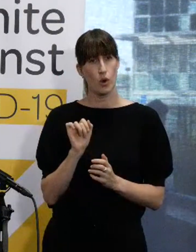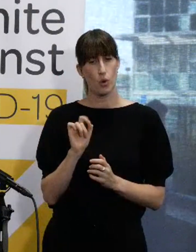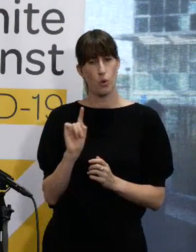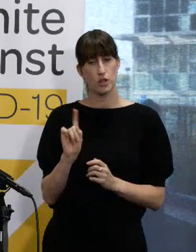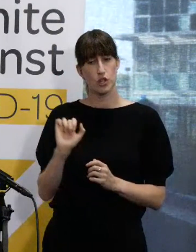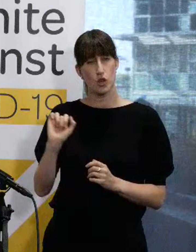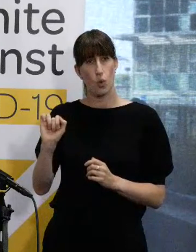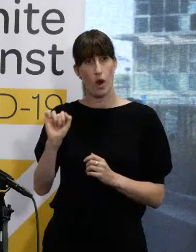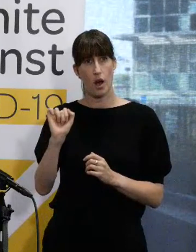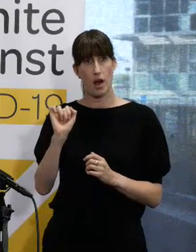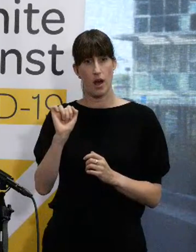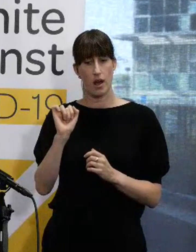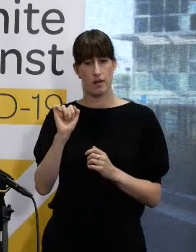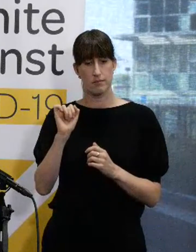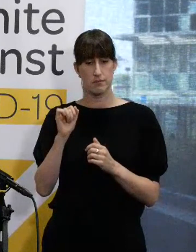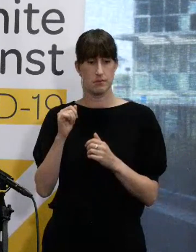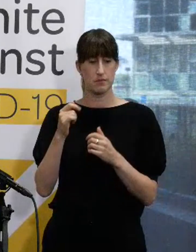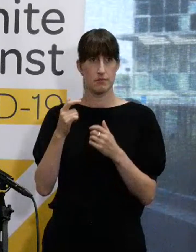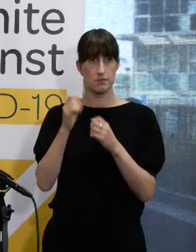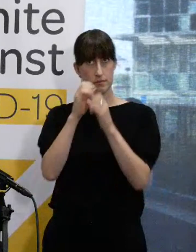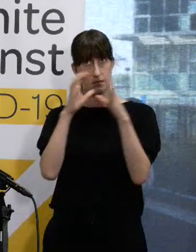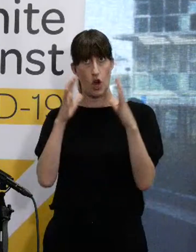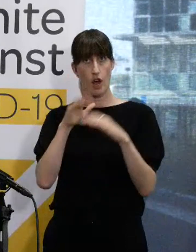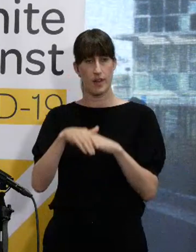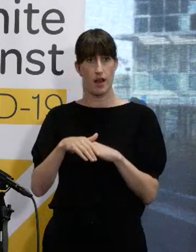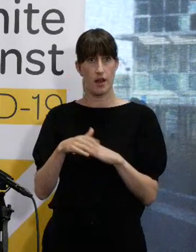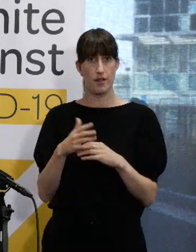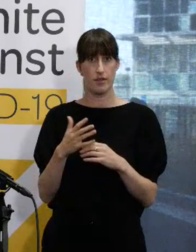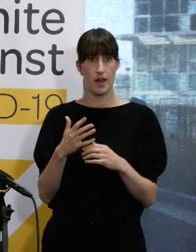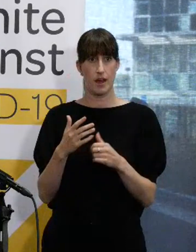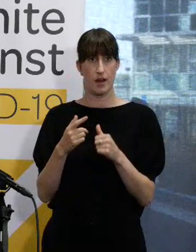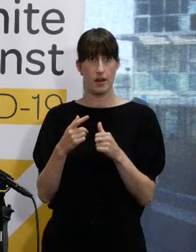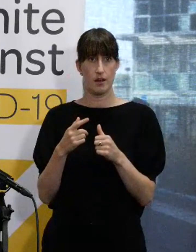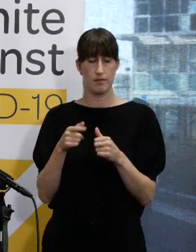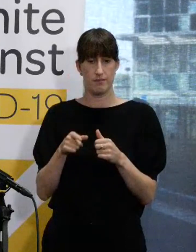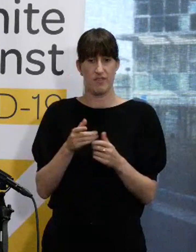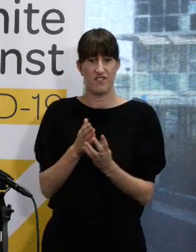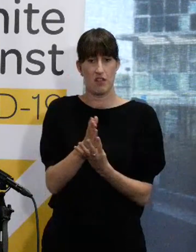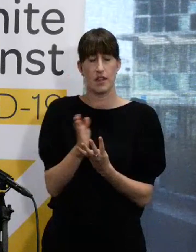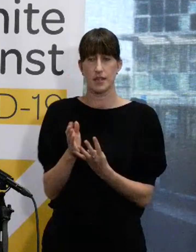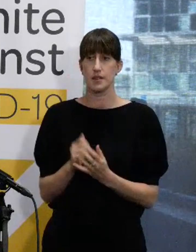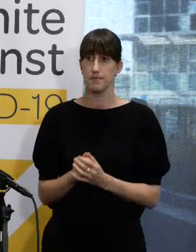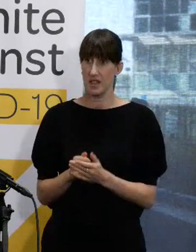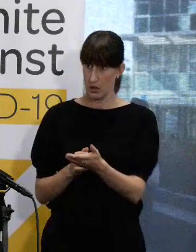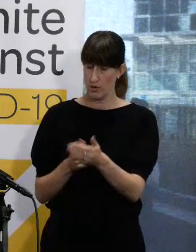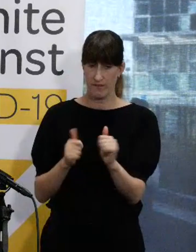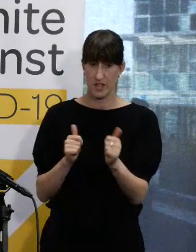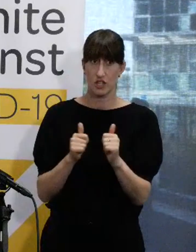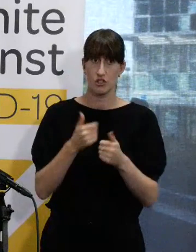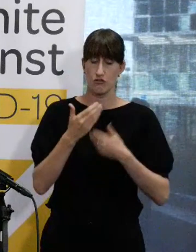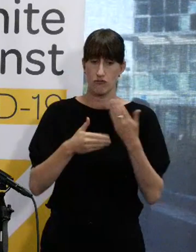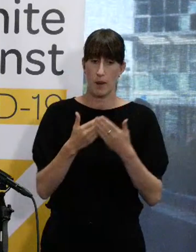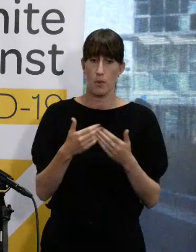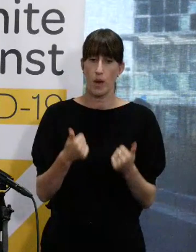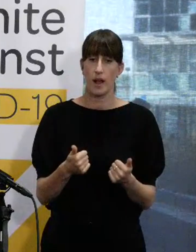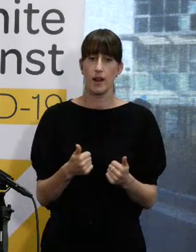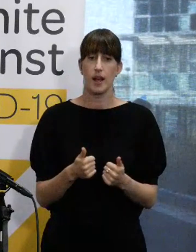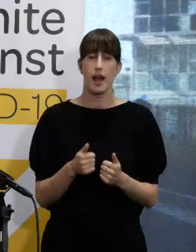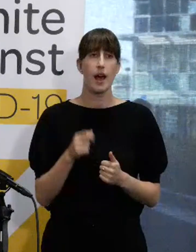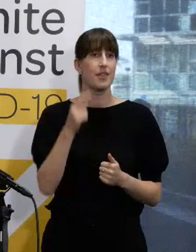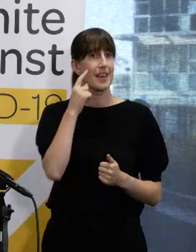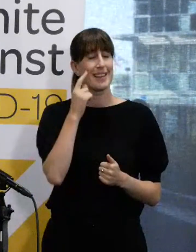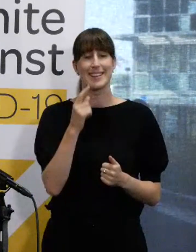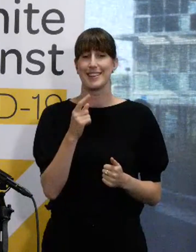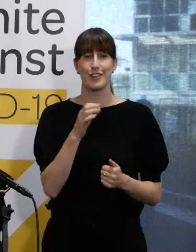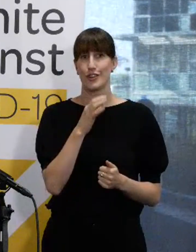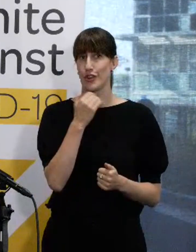particular, and then sort of cause for concern? Well, I think you've described it very well. I think that it doesn't provide an extant problem for us here because we have so